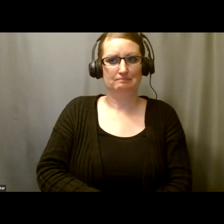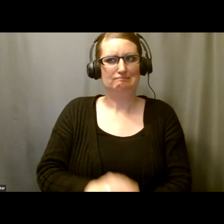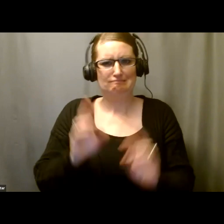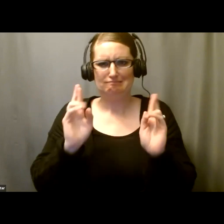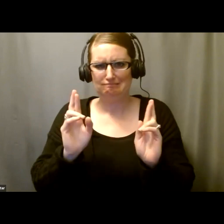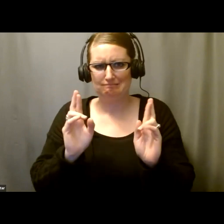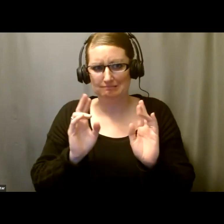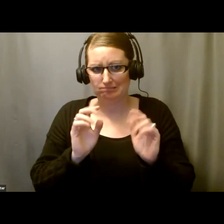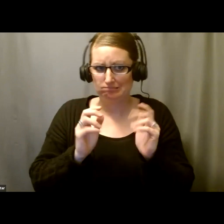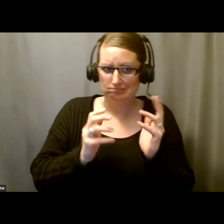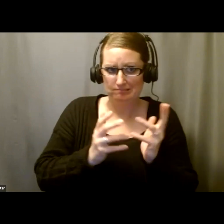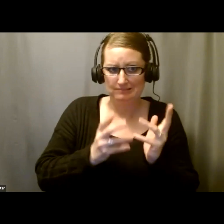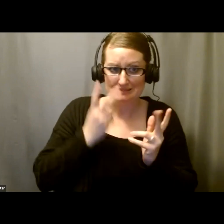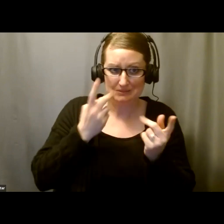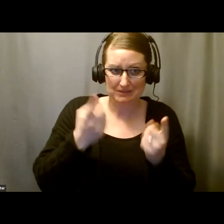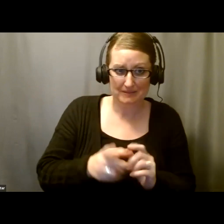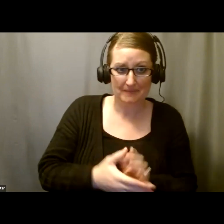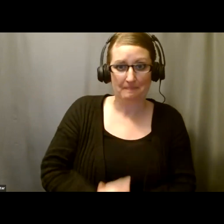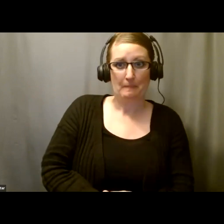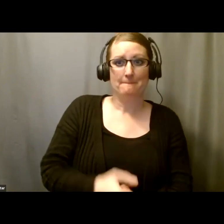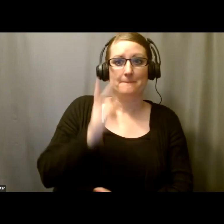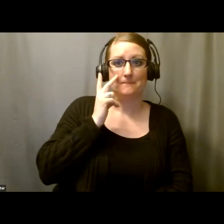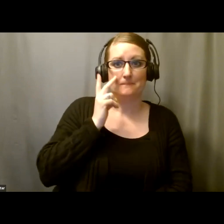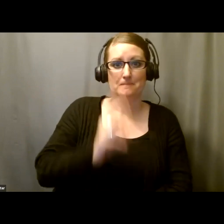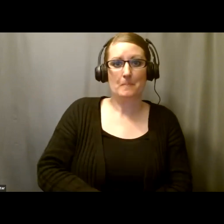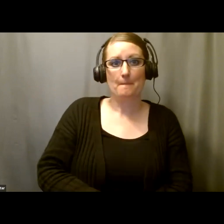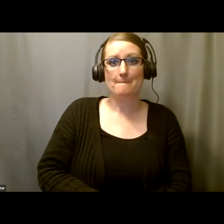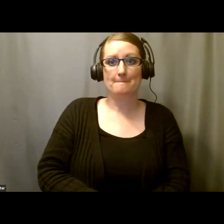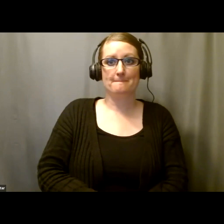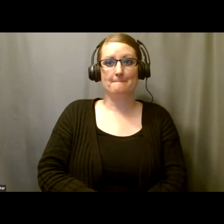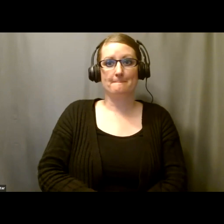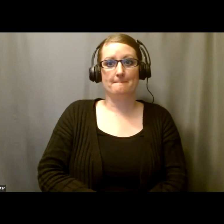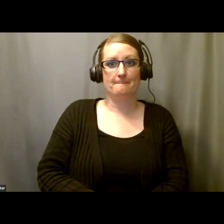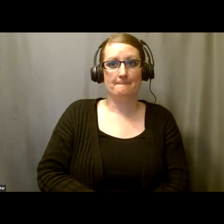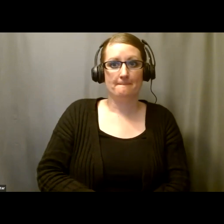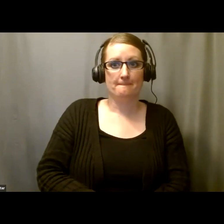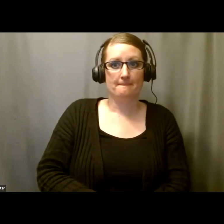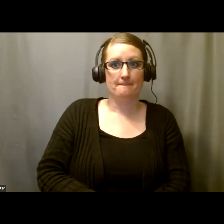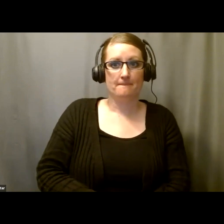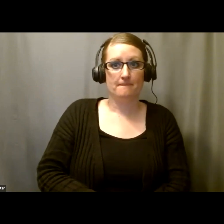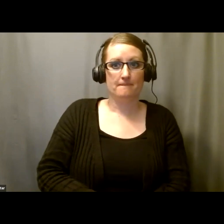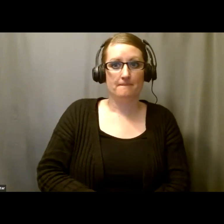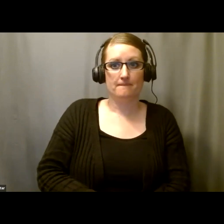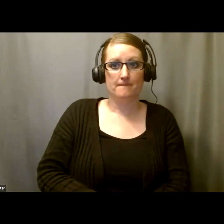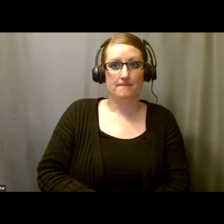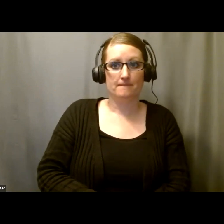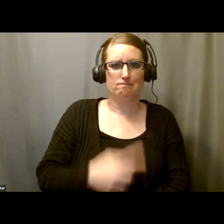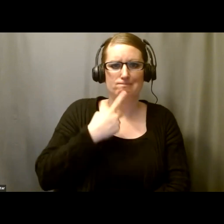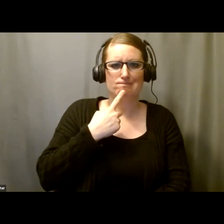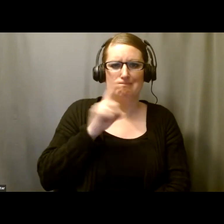Hopefully that will happen. Let's see, one participant. Yeah, hold